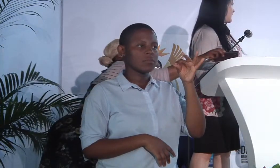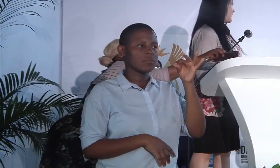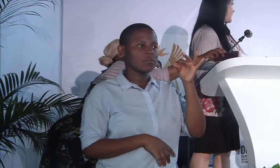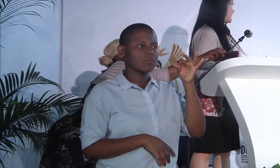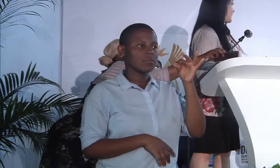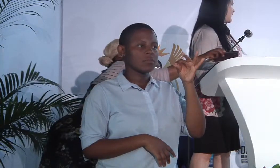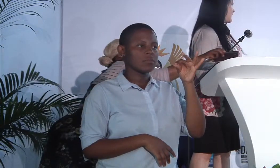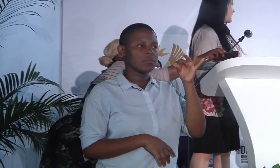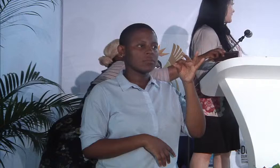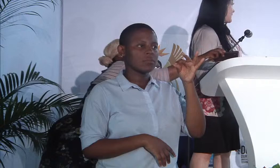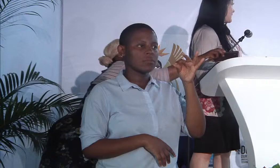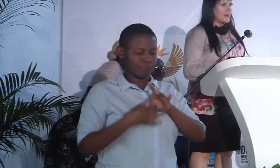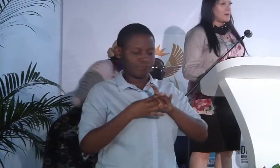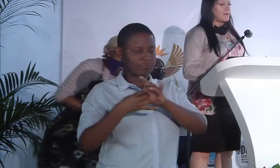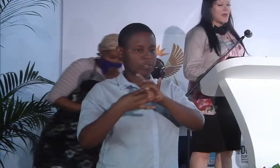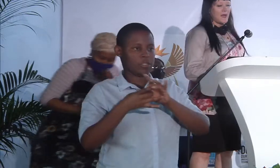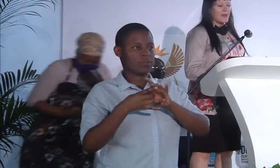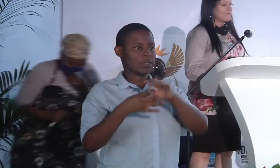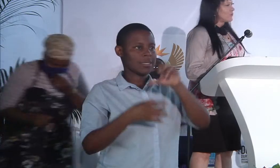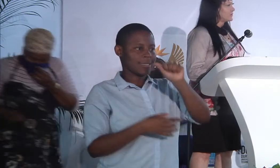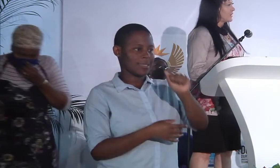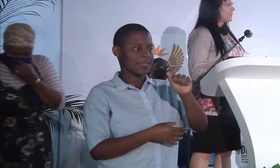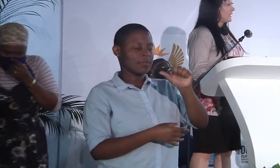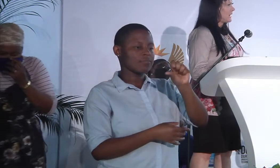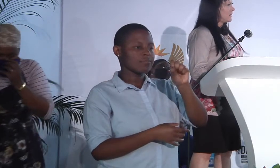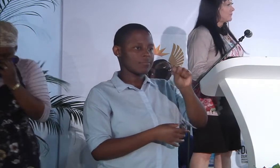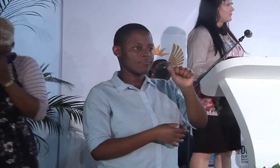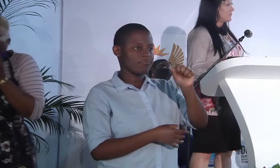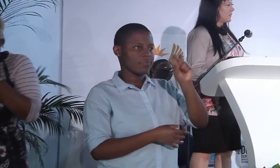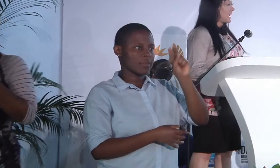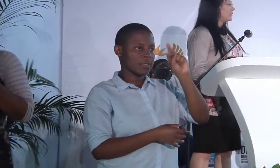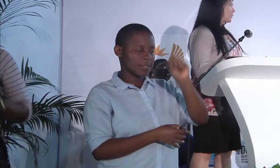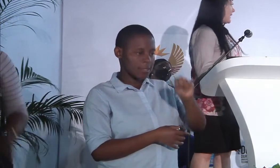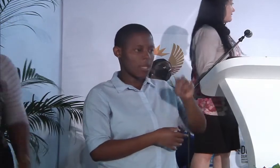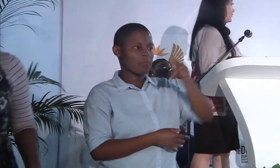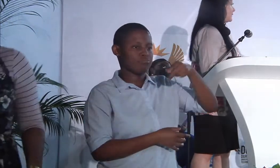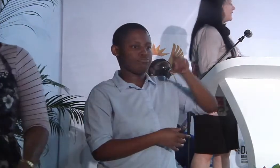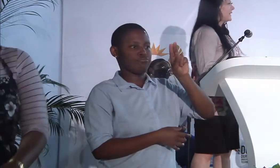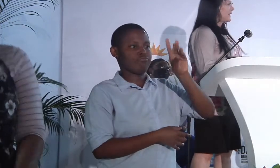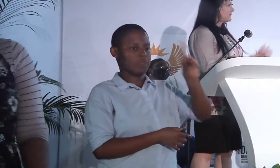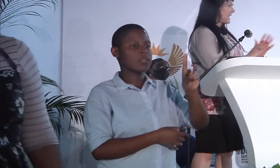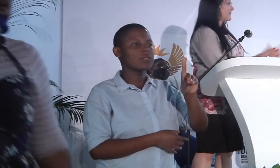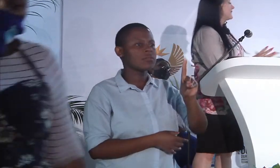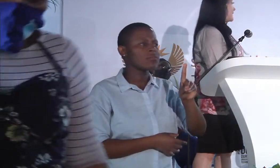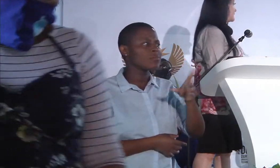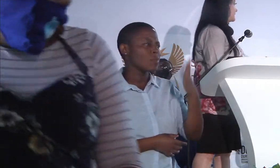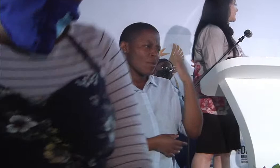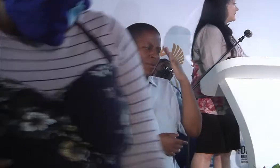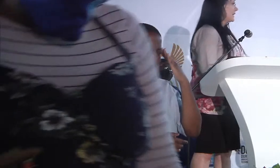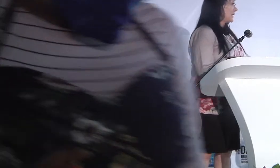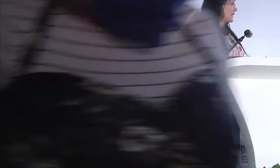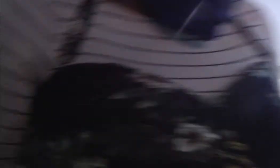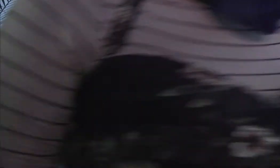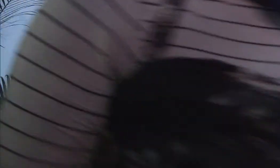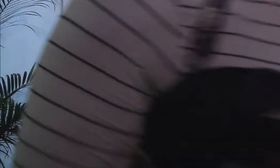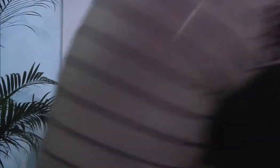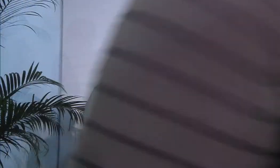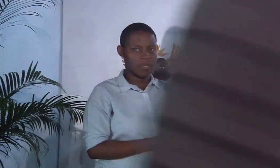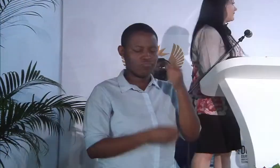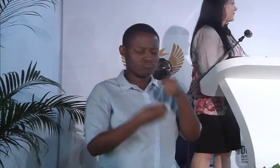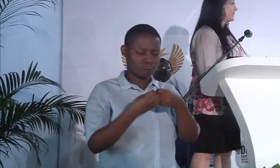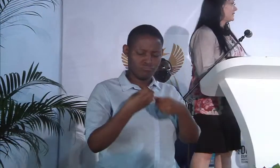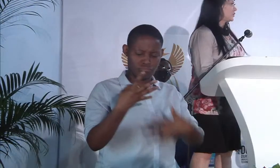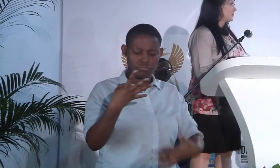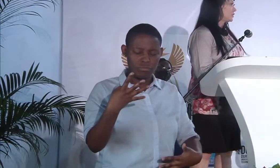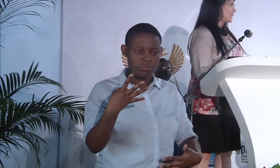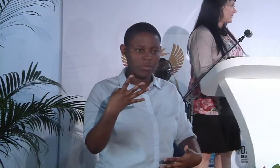with SANPUD. I have also, and you have heard their names, I've invited Palisa Pili